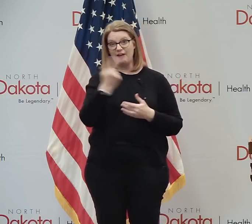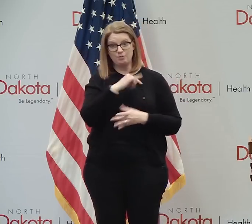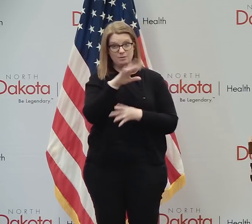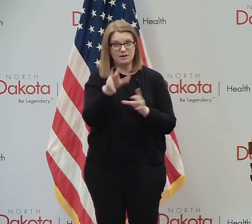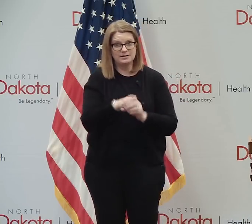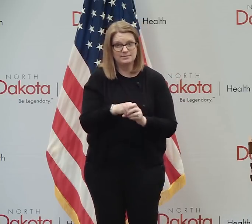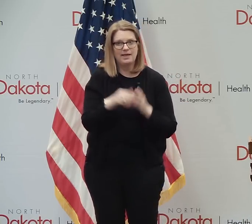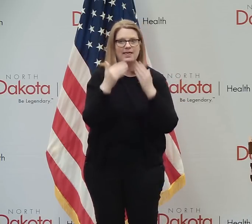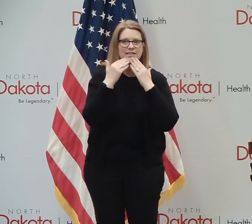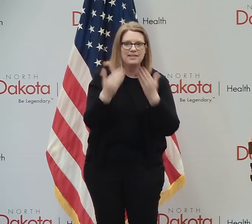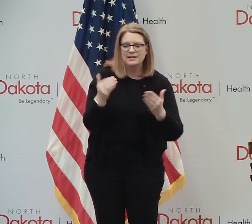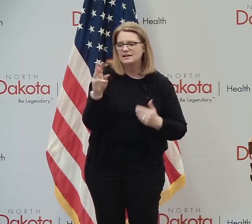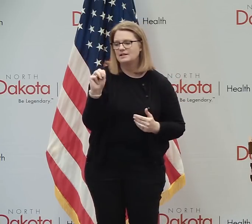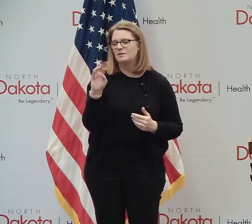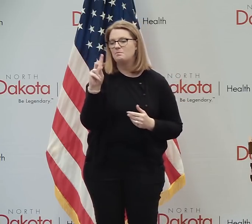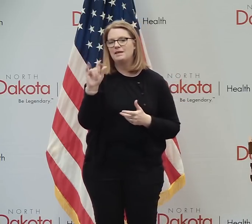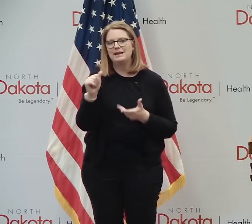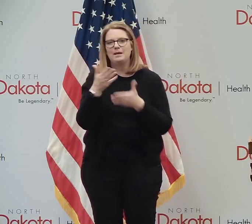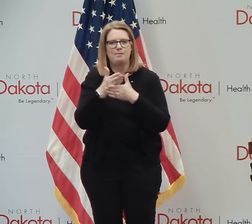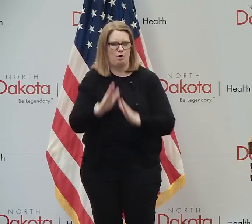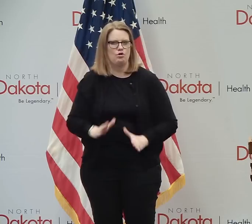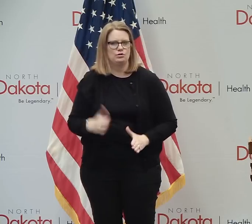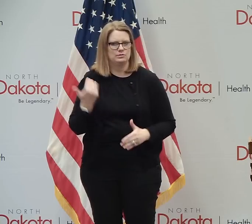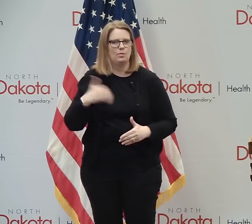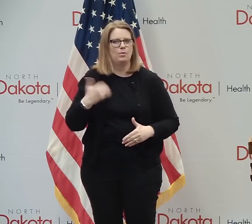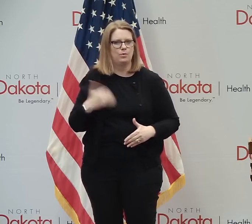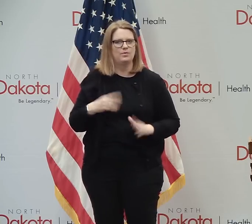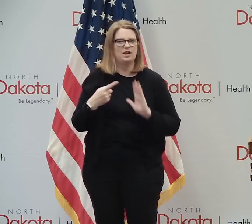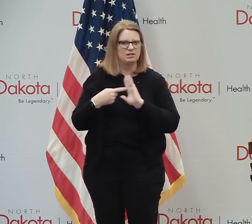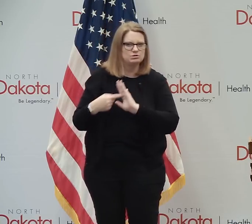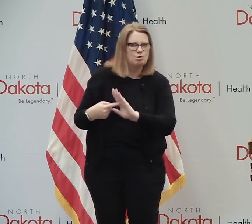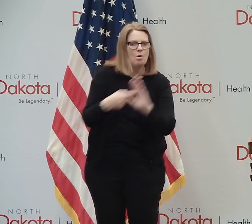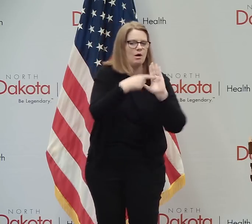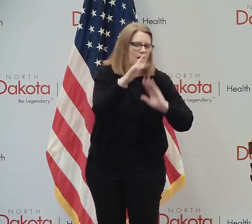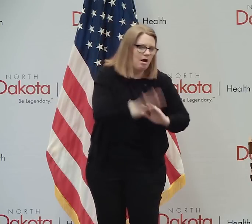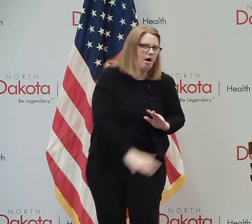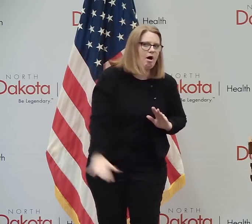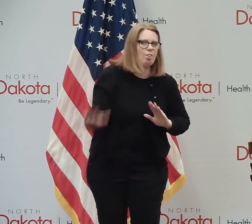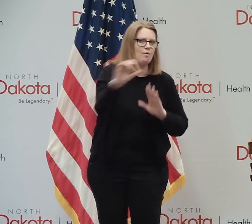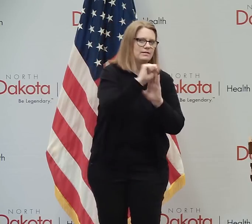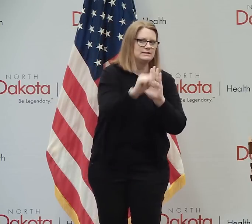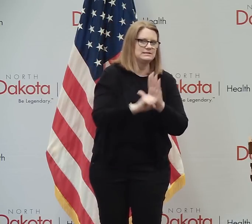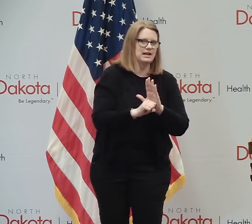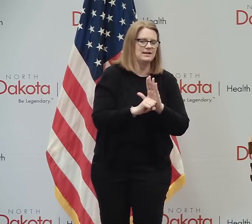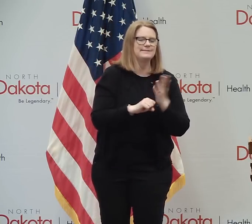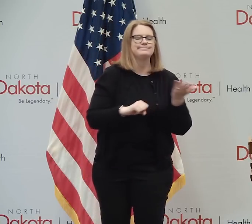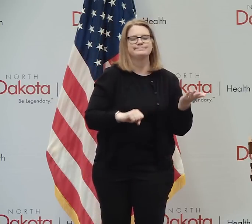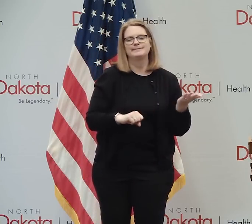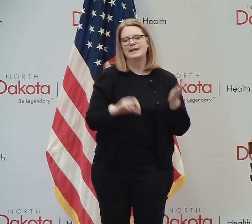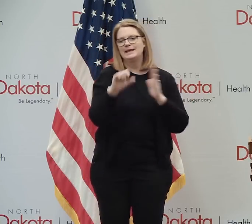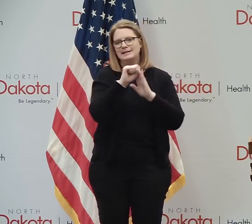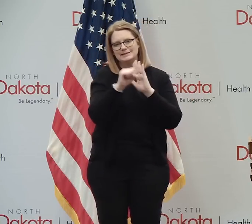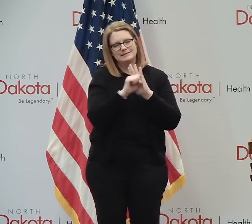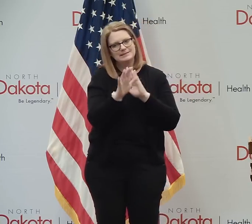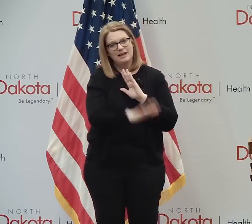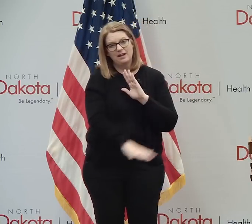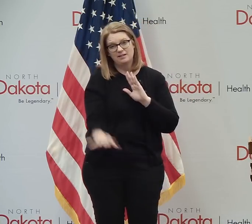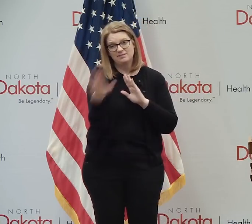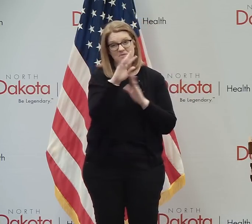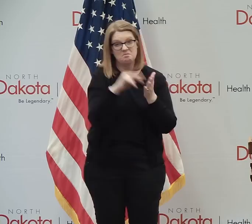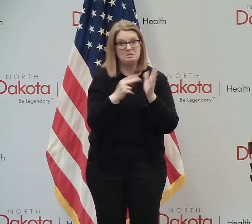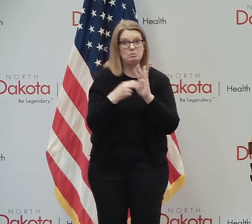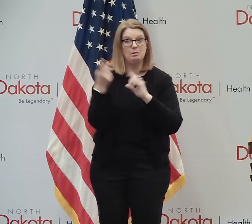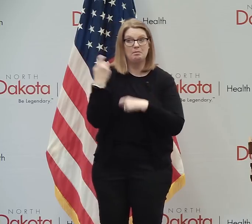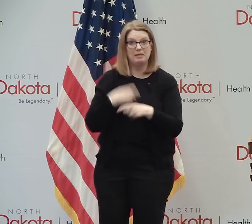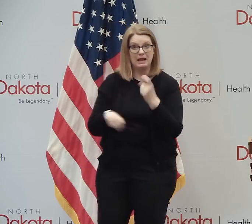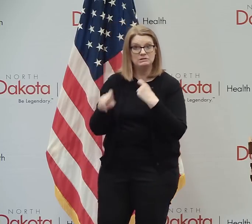and to the media partners that are going to be carrying it statewide. We know that this statewide virtual ceremony is not intended to replace individual